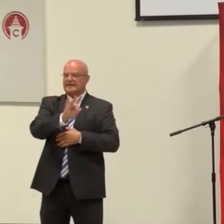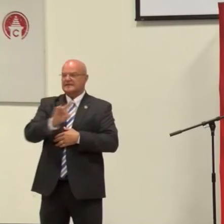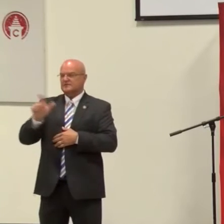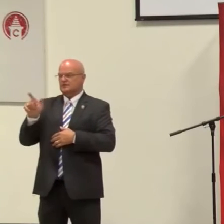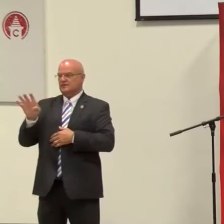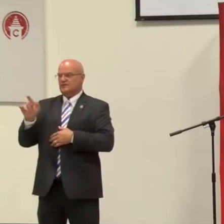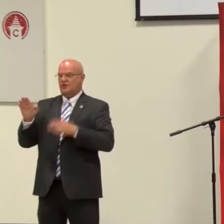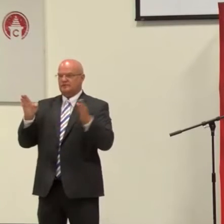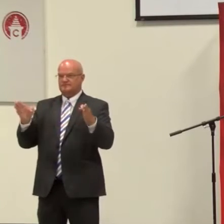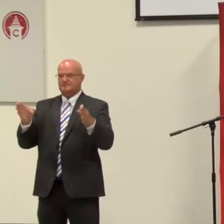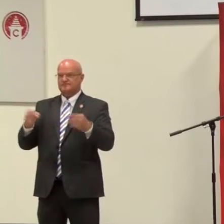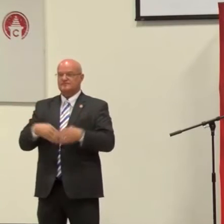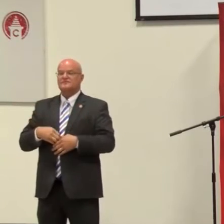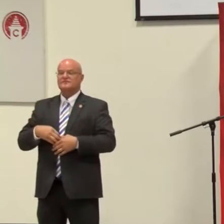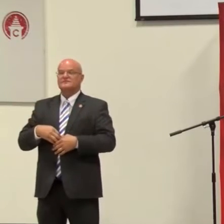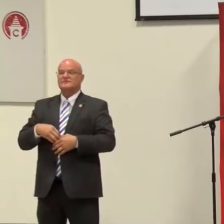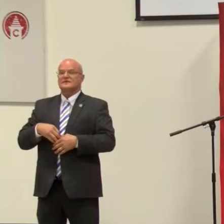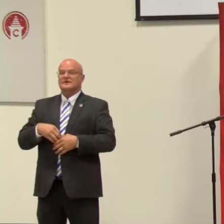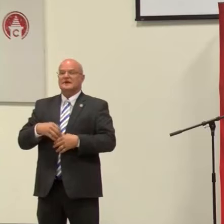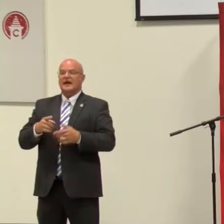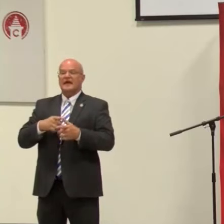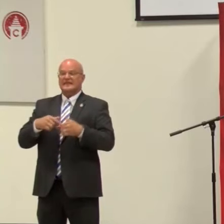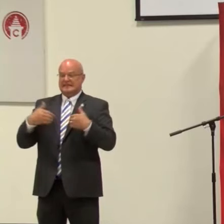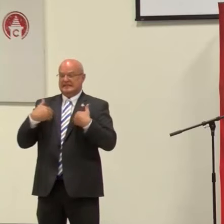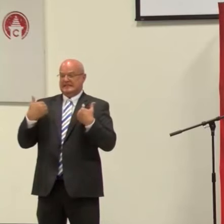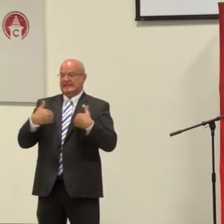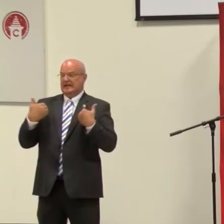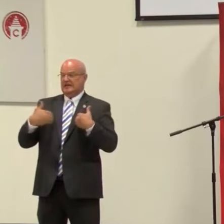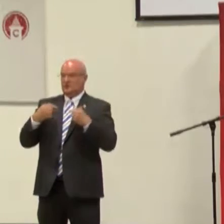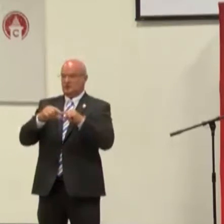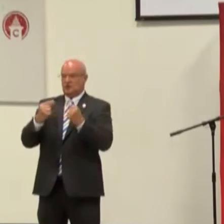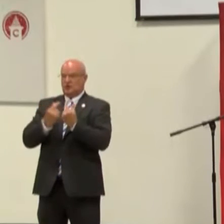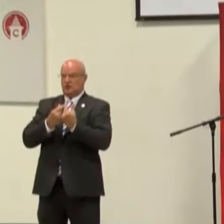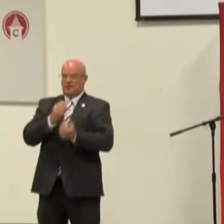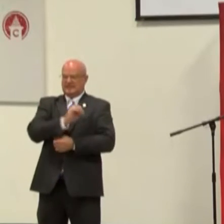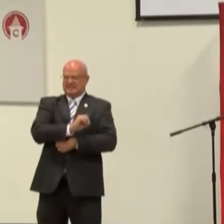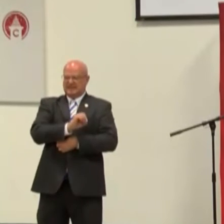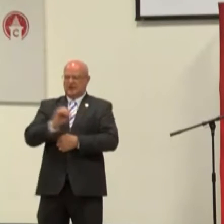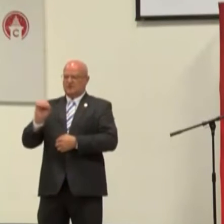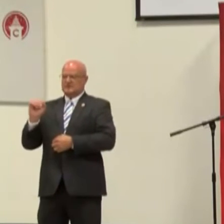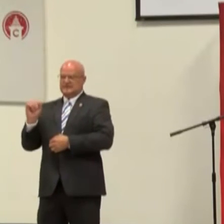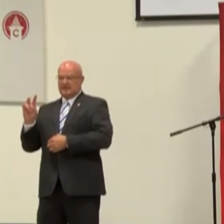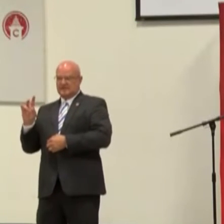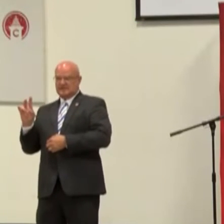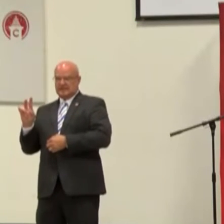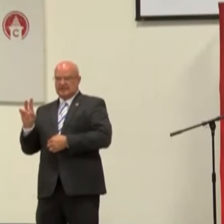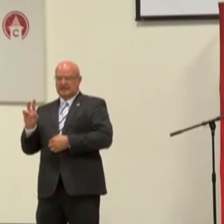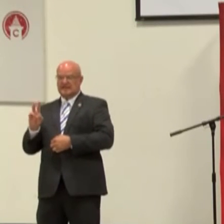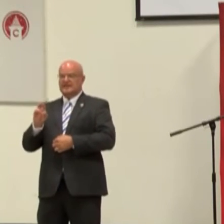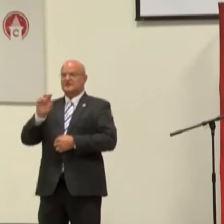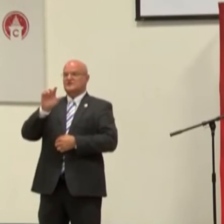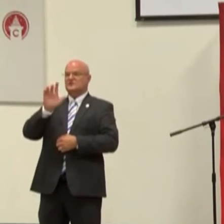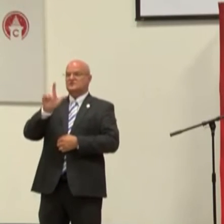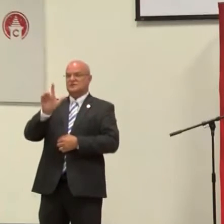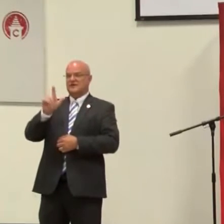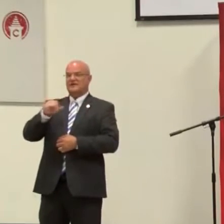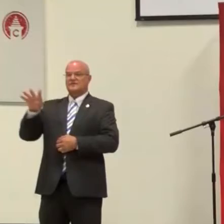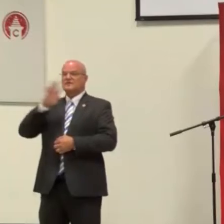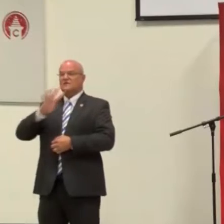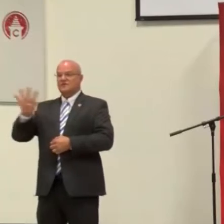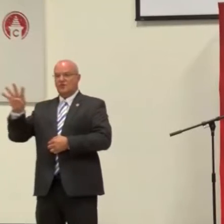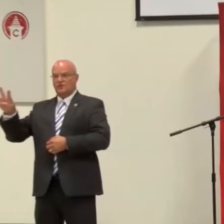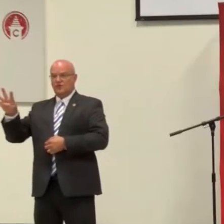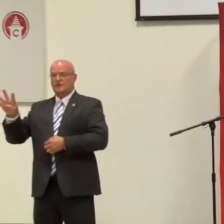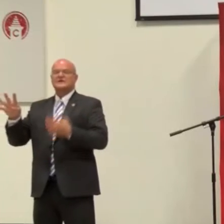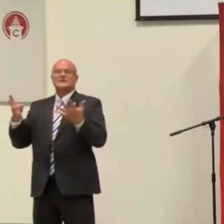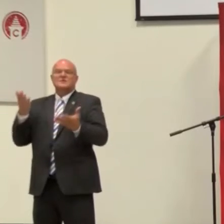24, and then the younger age group, 0 to 17, and 25 to 44. And so it